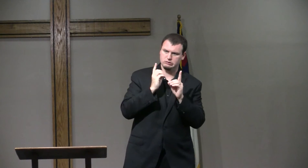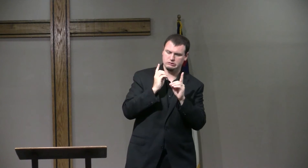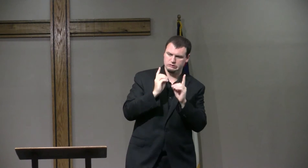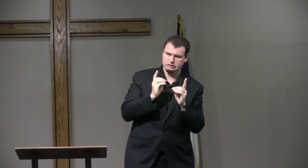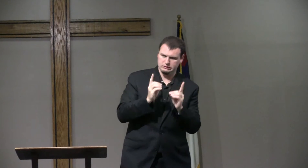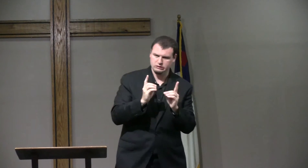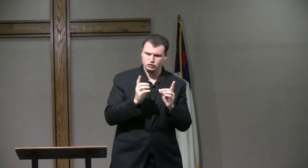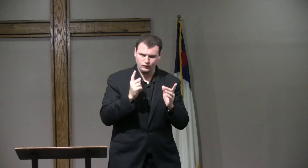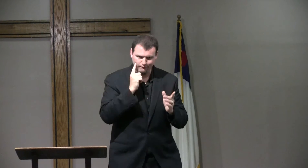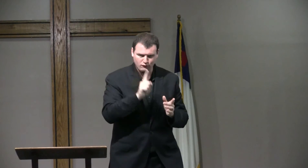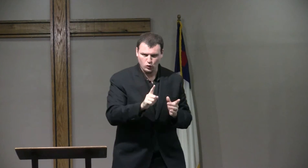Shammai teaching.